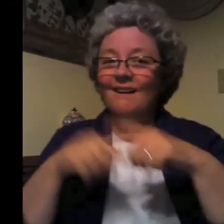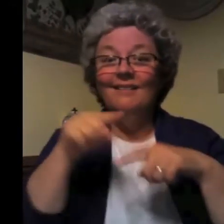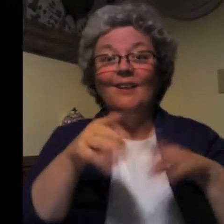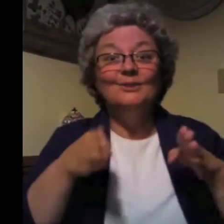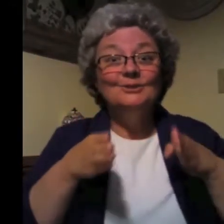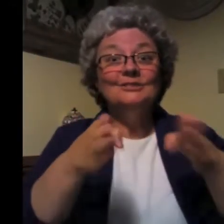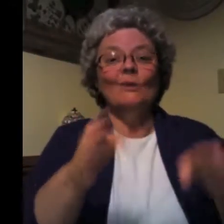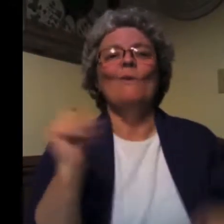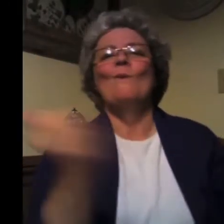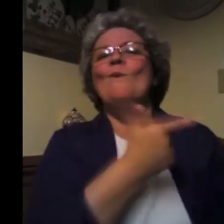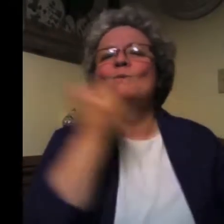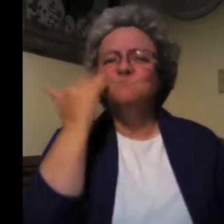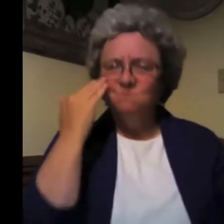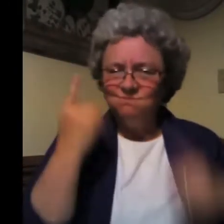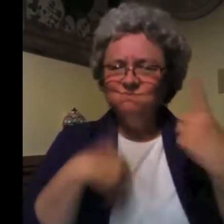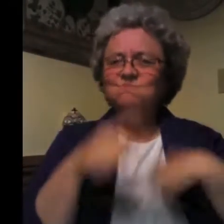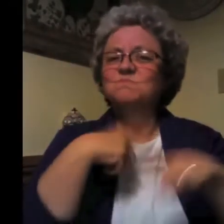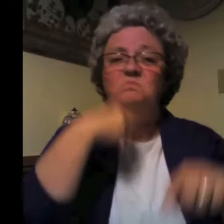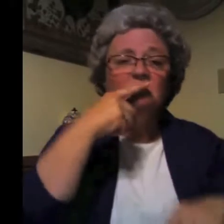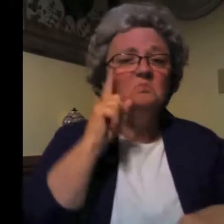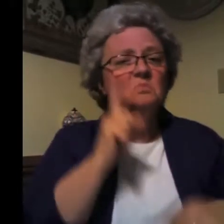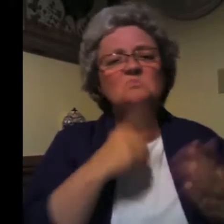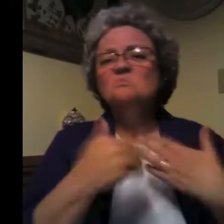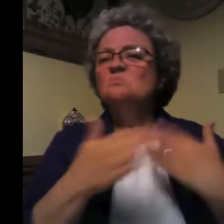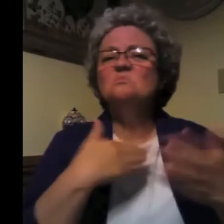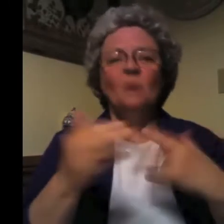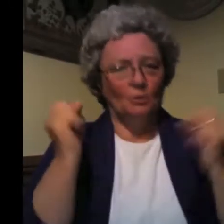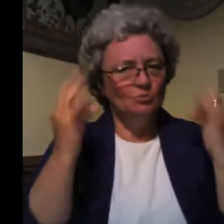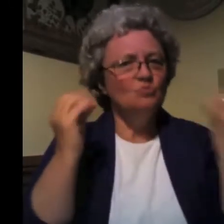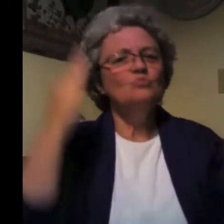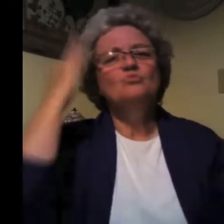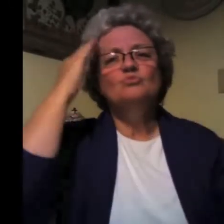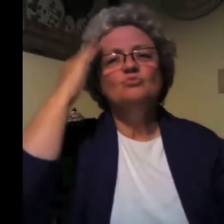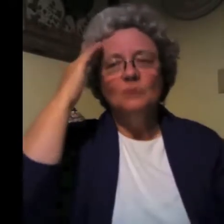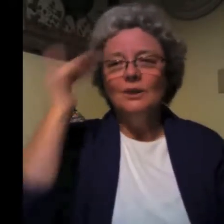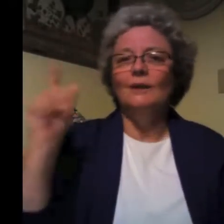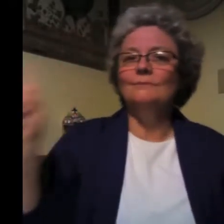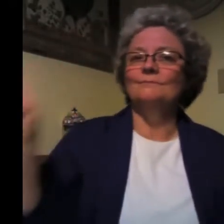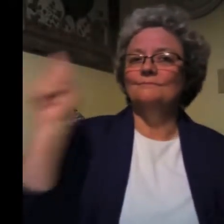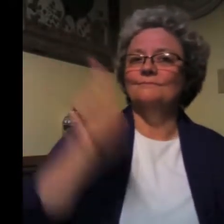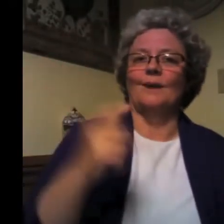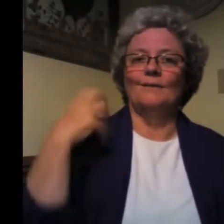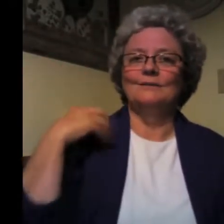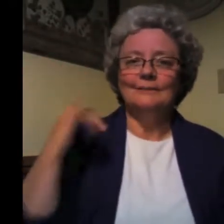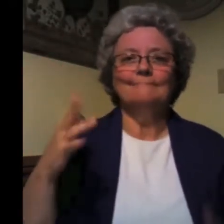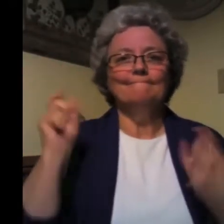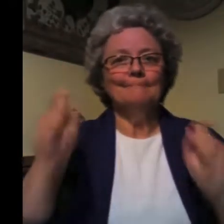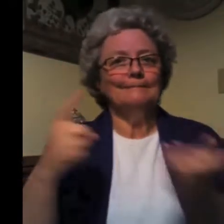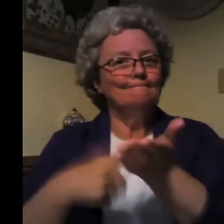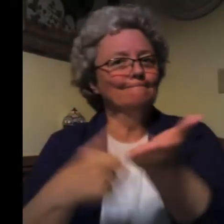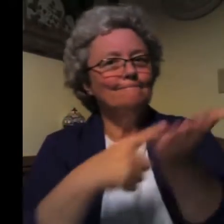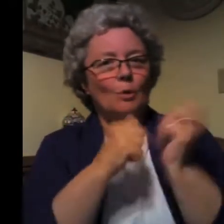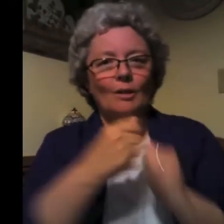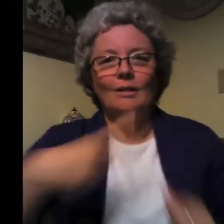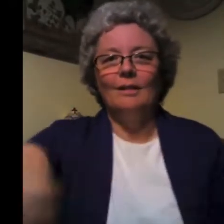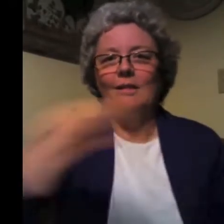language. But all of the others did. They all knew sign language. So the officer decided